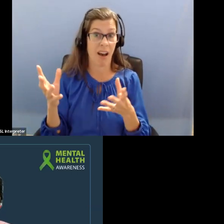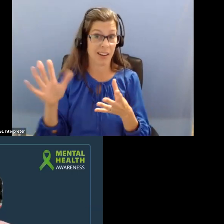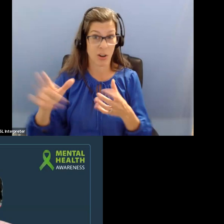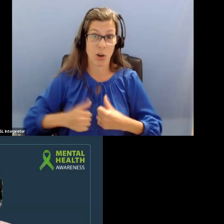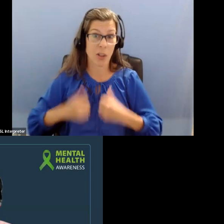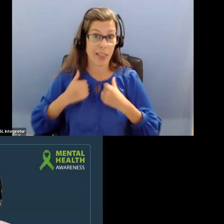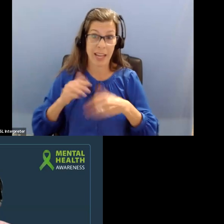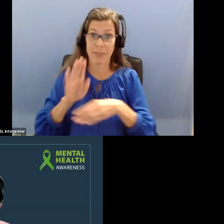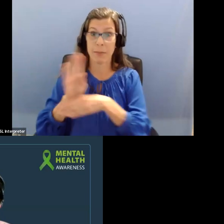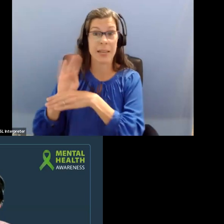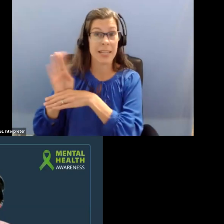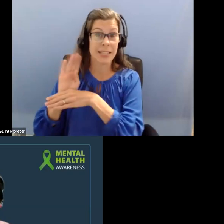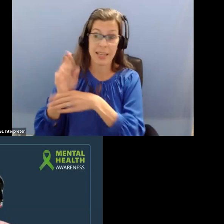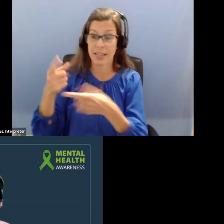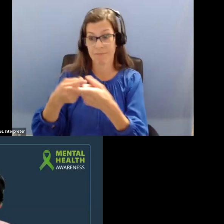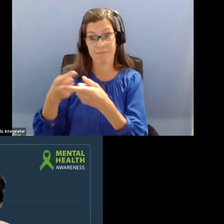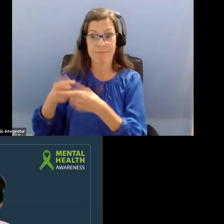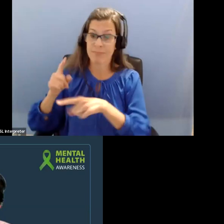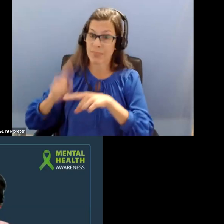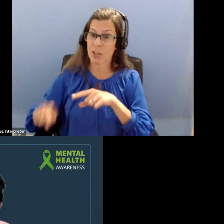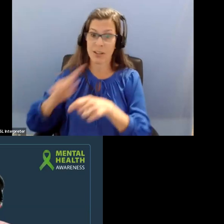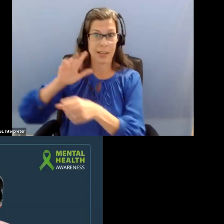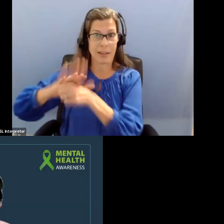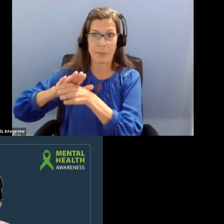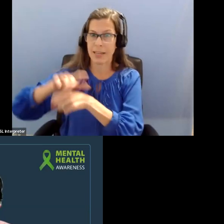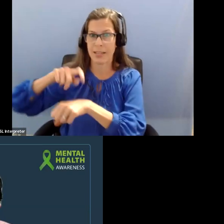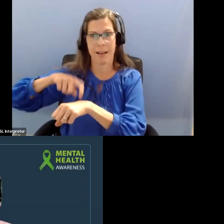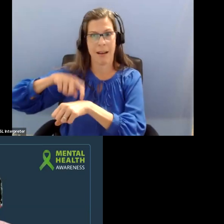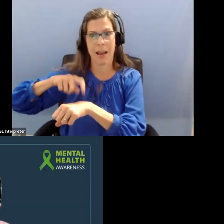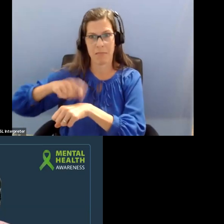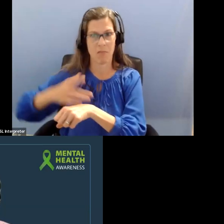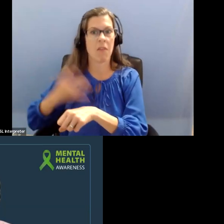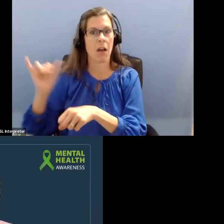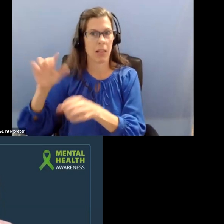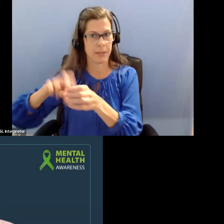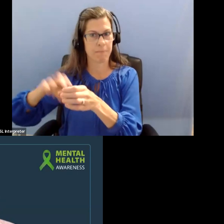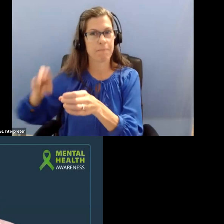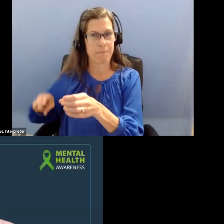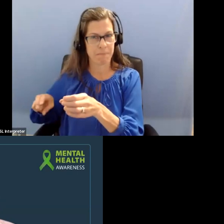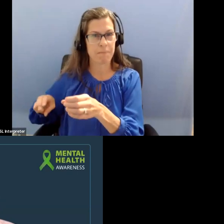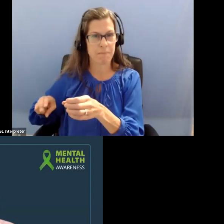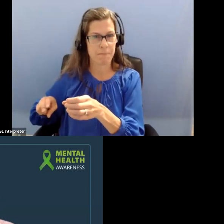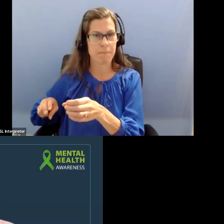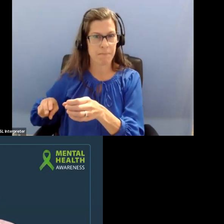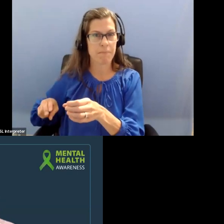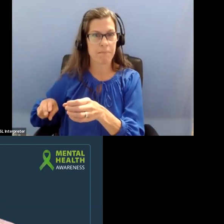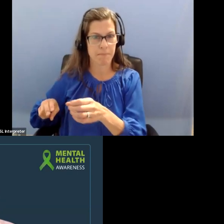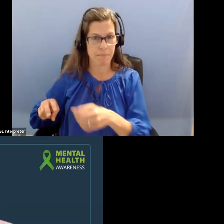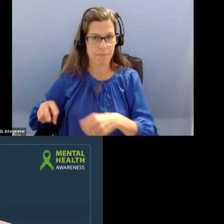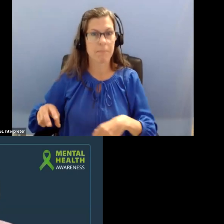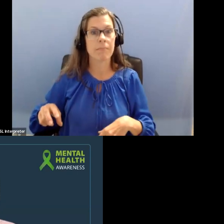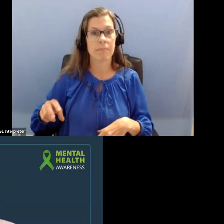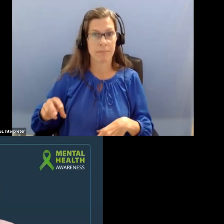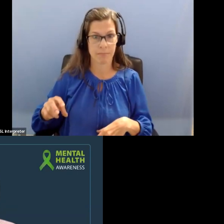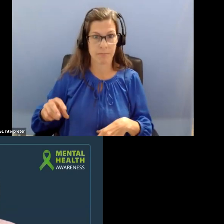life and couldn't give this process the time. So she stepped away. And I've had a conversation